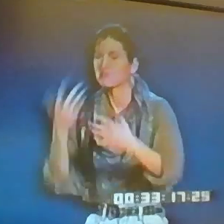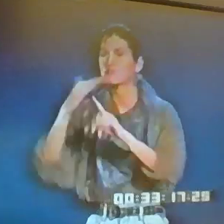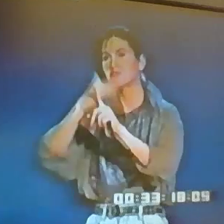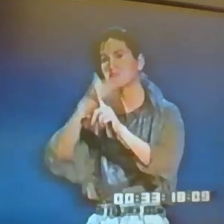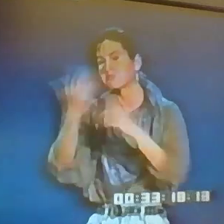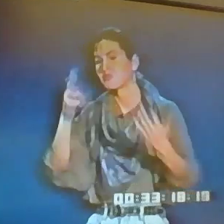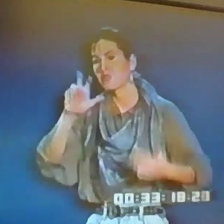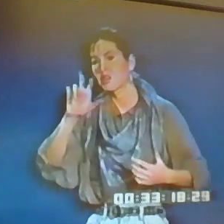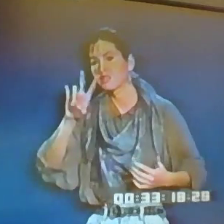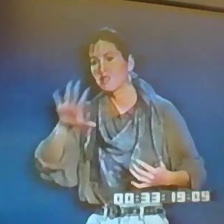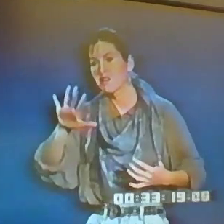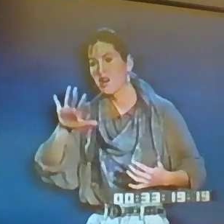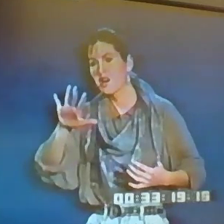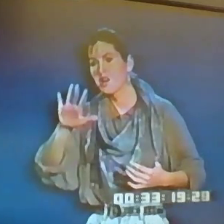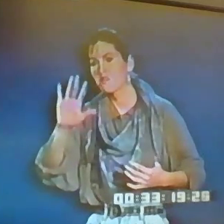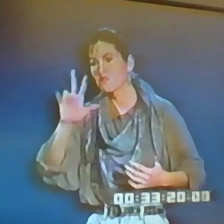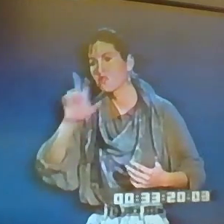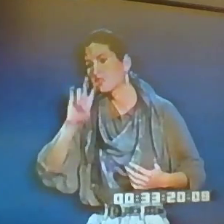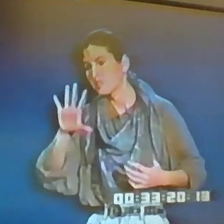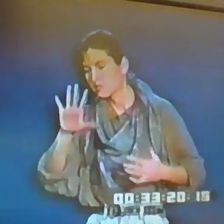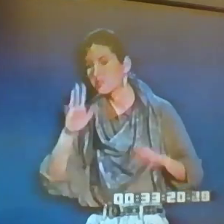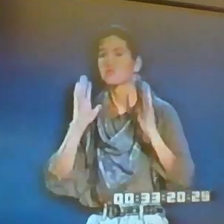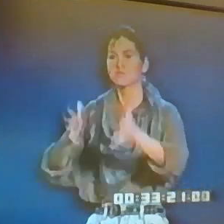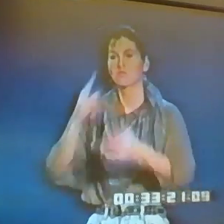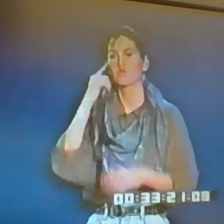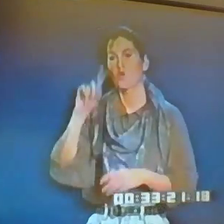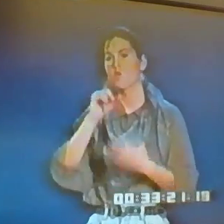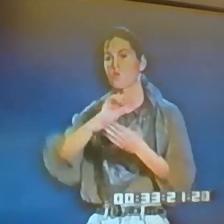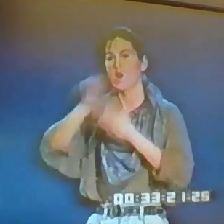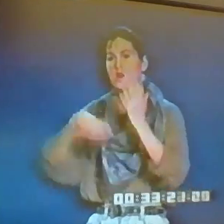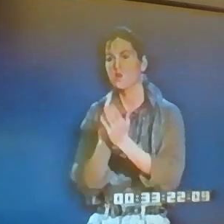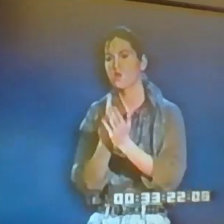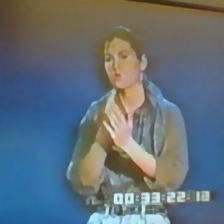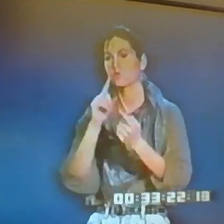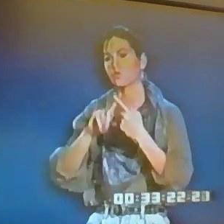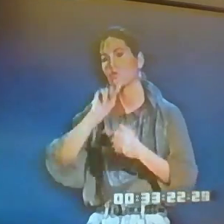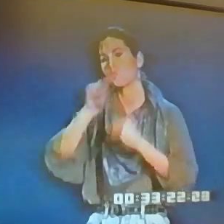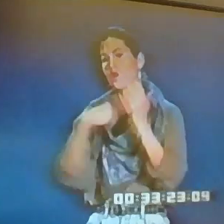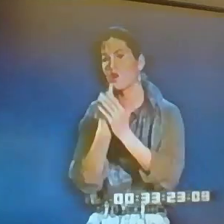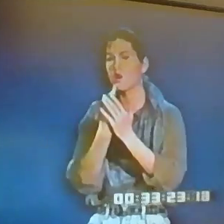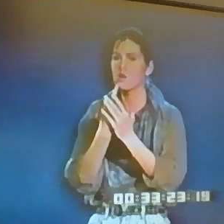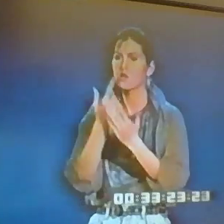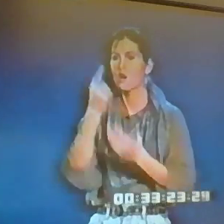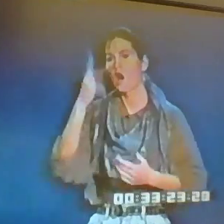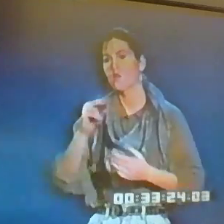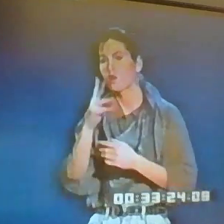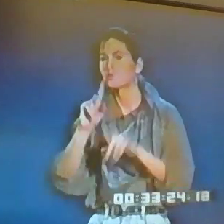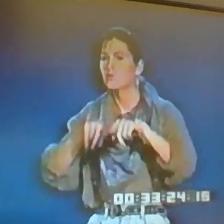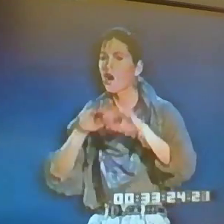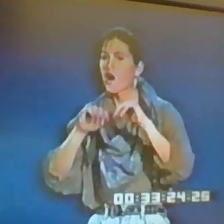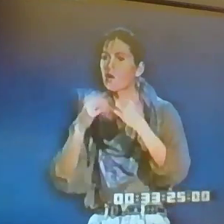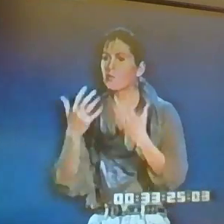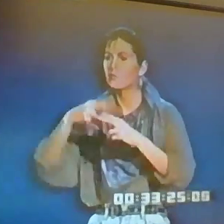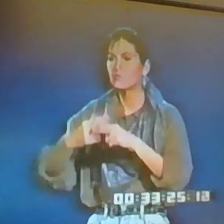properly. But if the lid doesn't fit exactly, you can fill the gaps with some aluminum foil. Just place